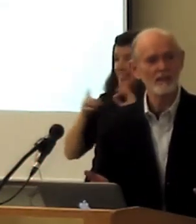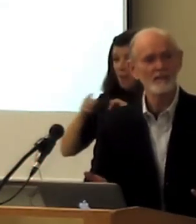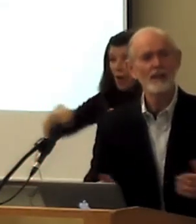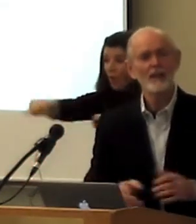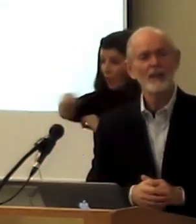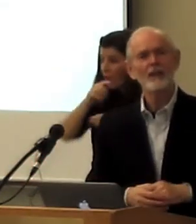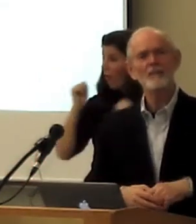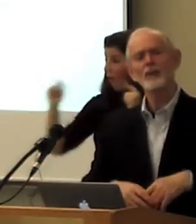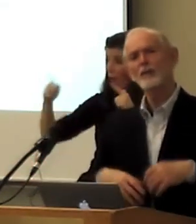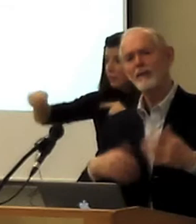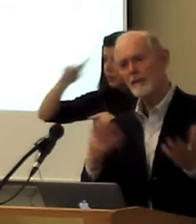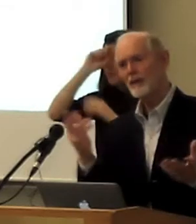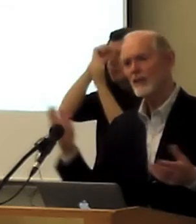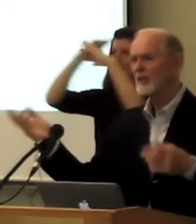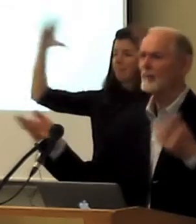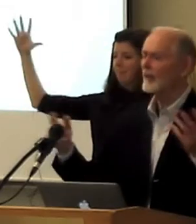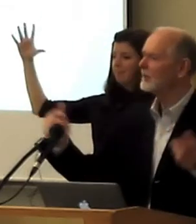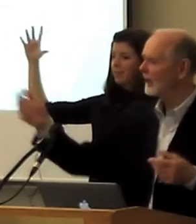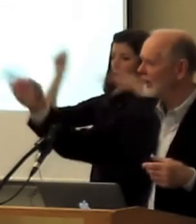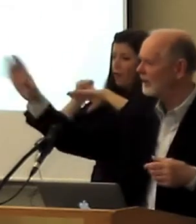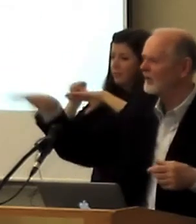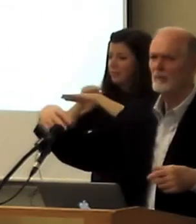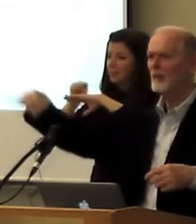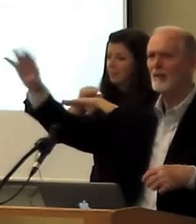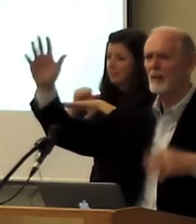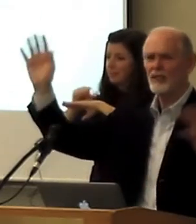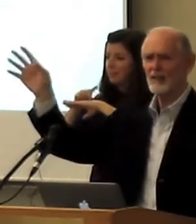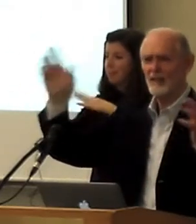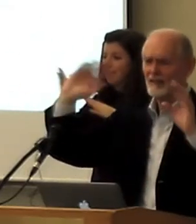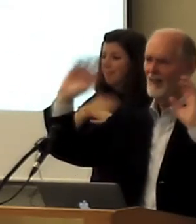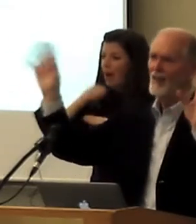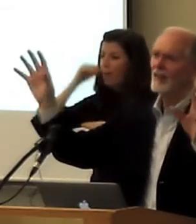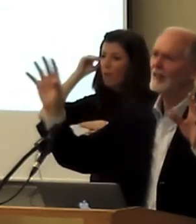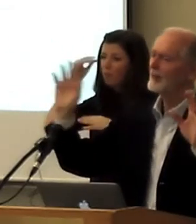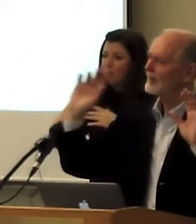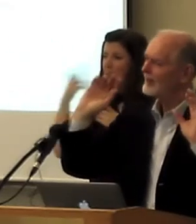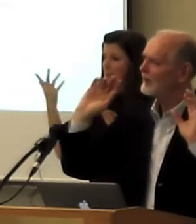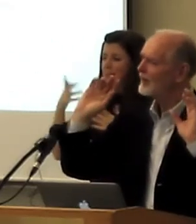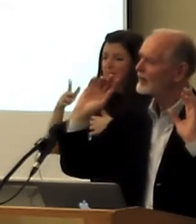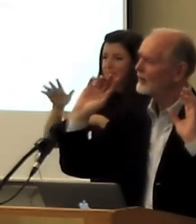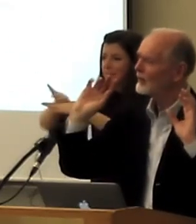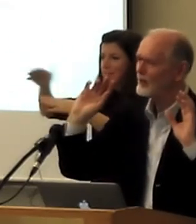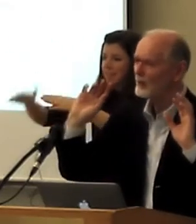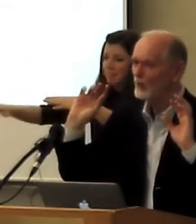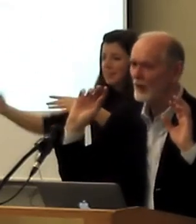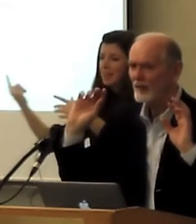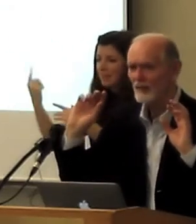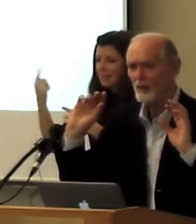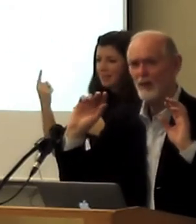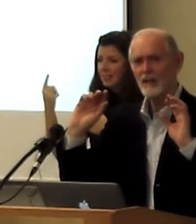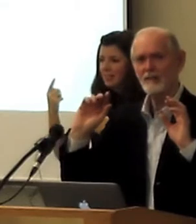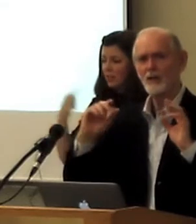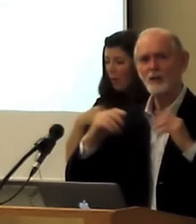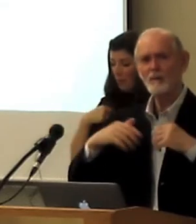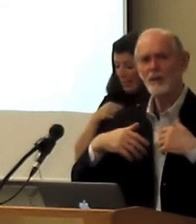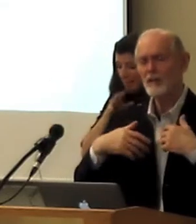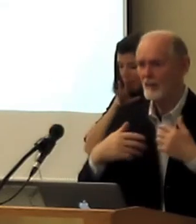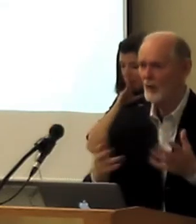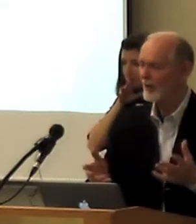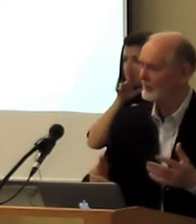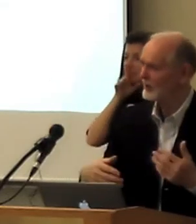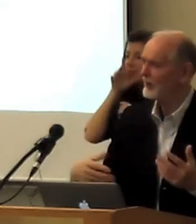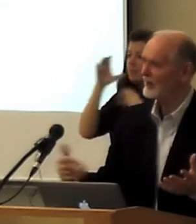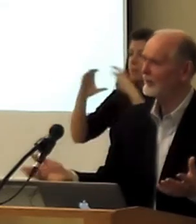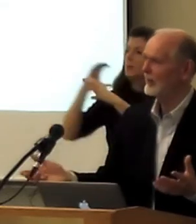be different, but you will have imagined something about the little moss garden. So one of the ways in which human